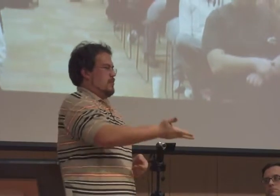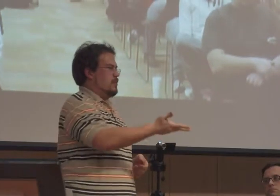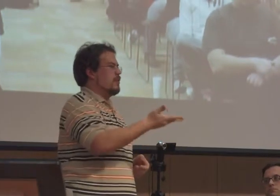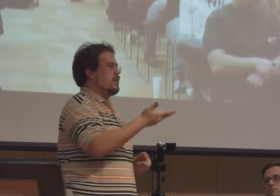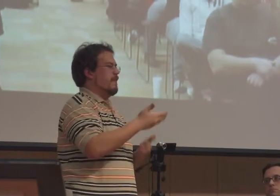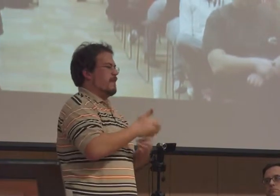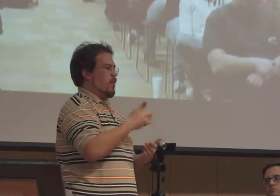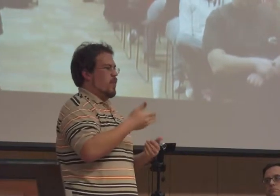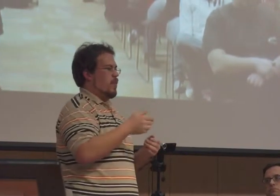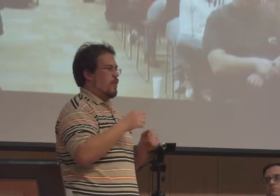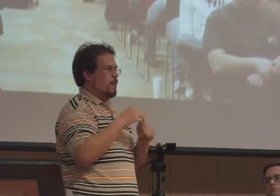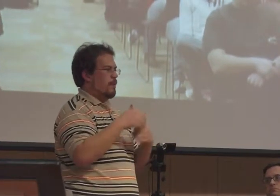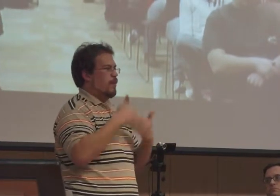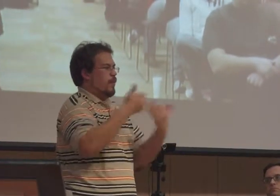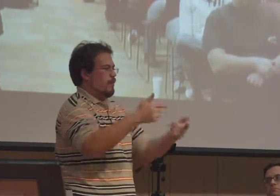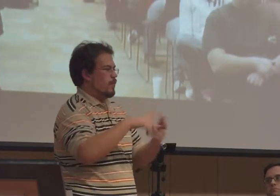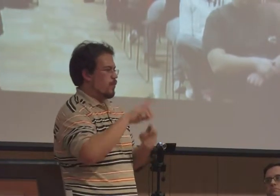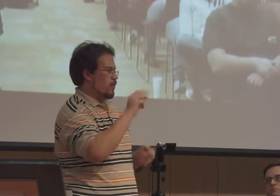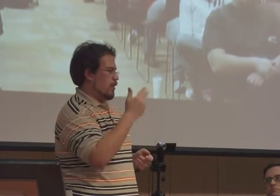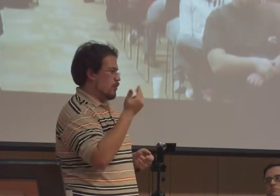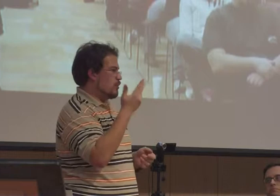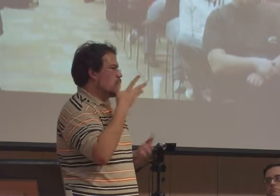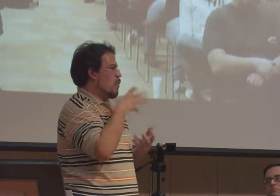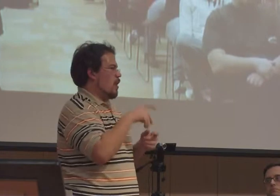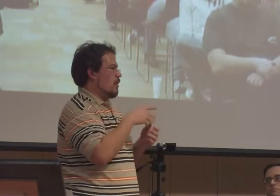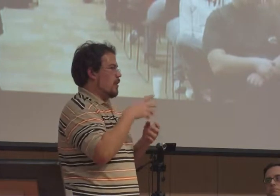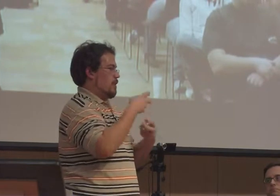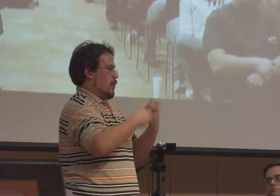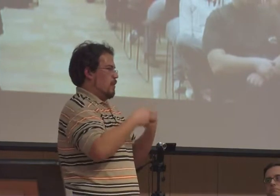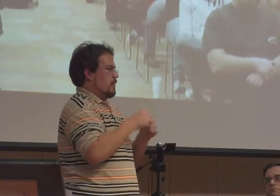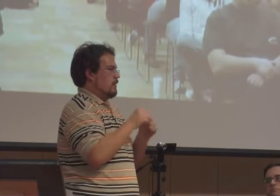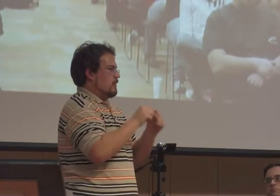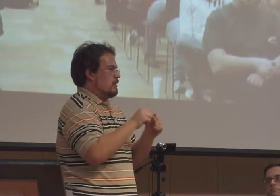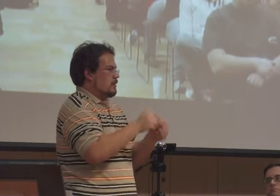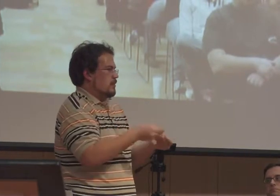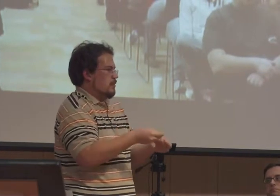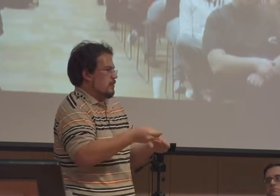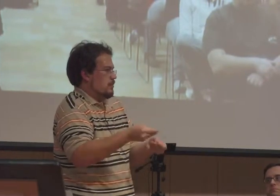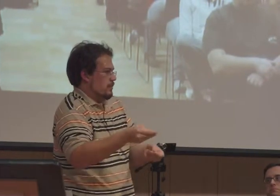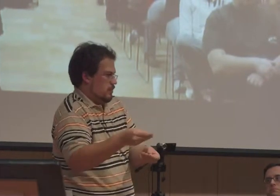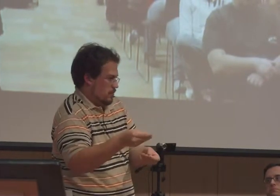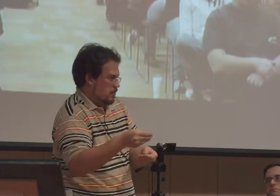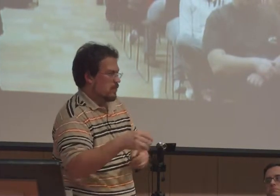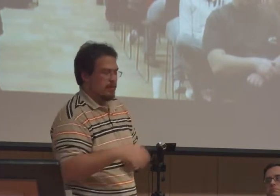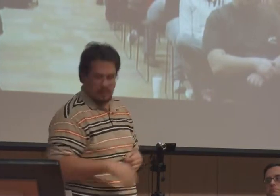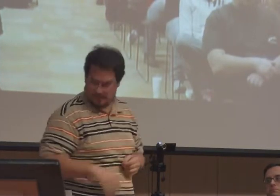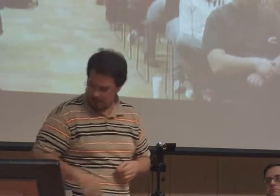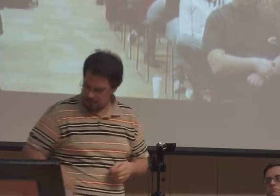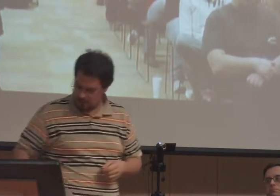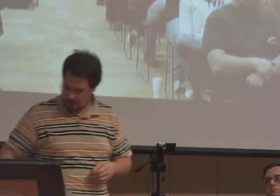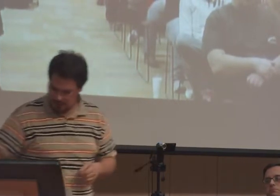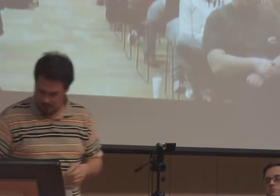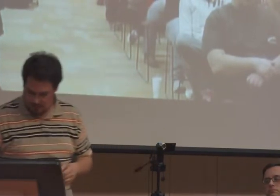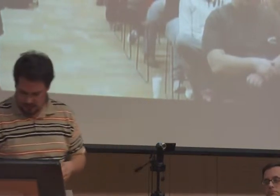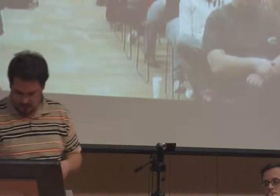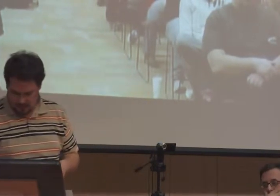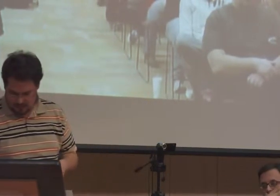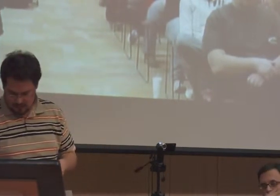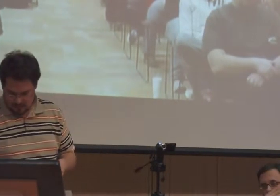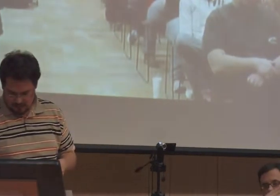concerns that they felt like that they wanted to express before the plan for 2013 semester transition was